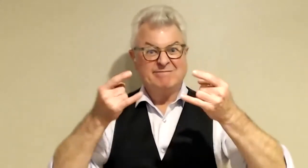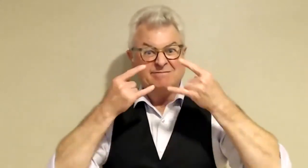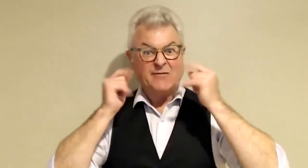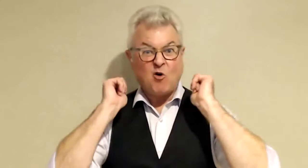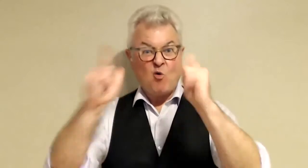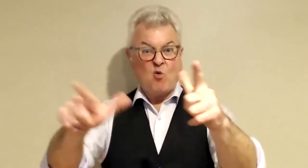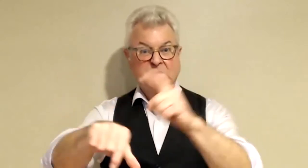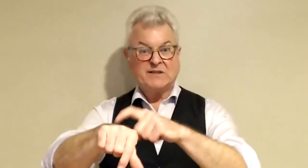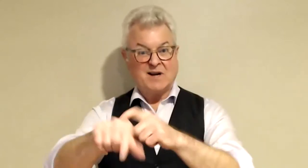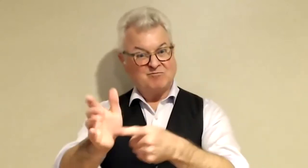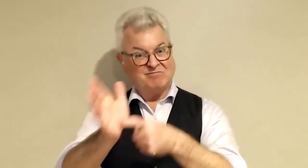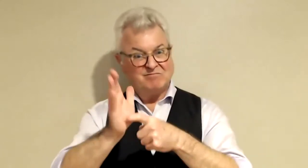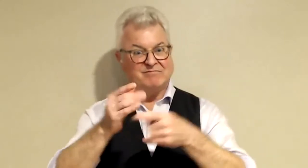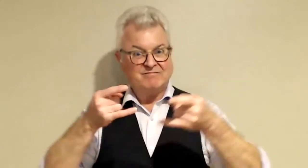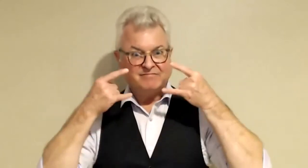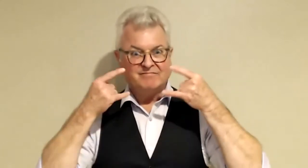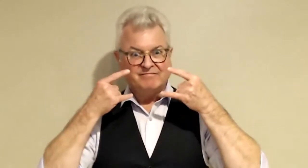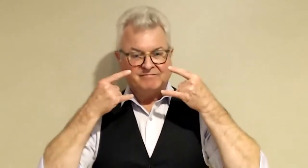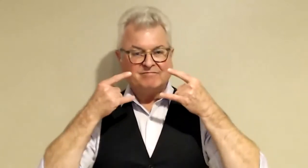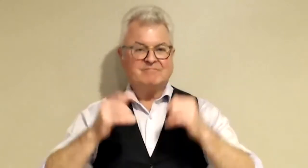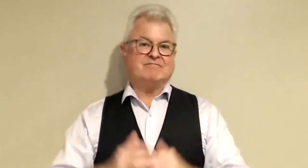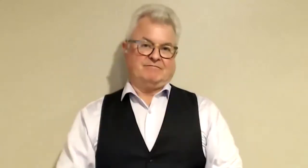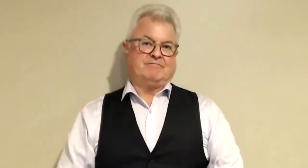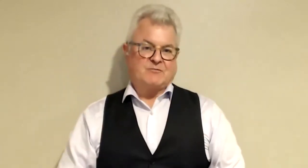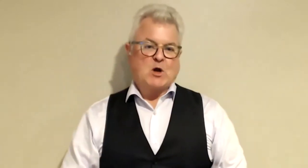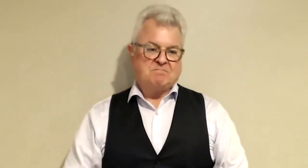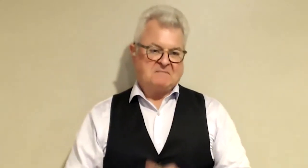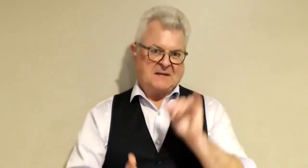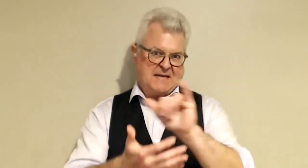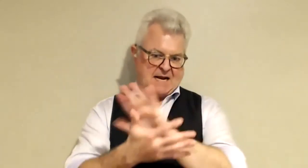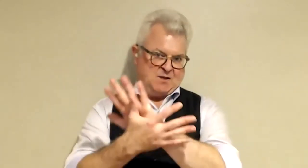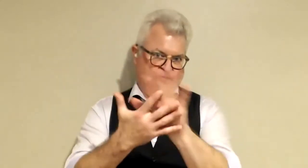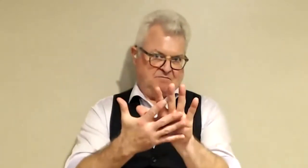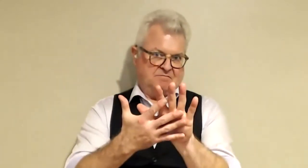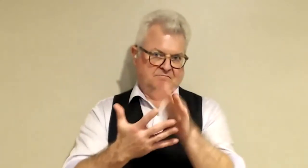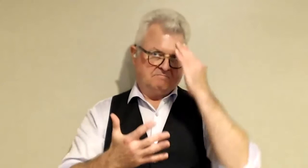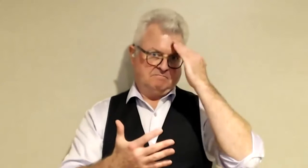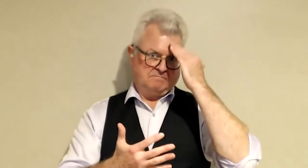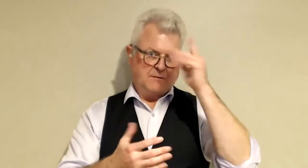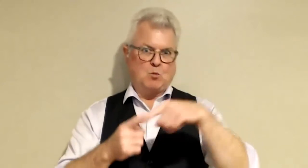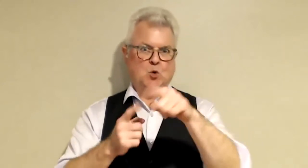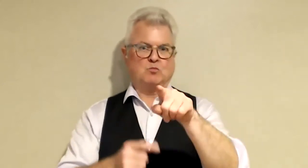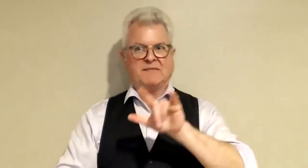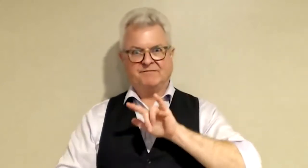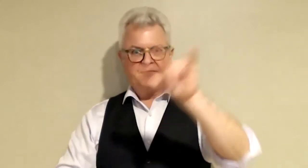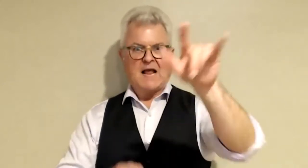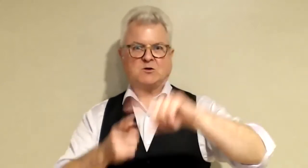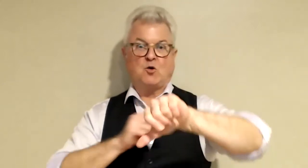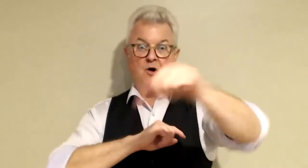not vaccinated should keep their mask on at all times, regardless of where you're visiting. Okay, so those are the things you need to be aware